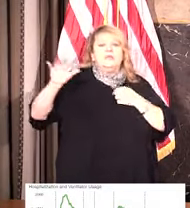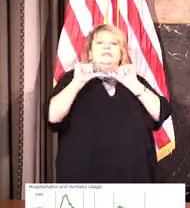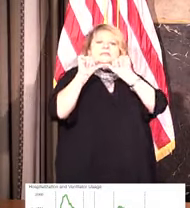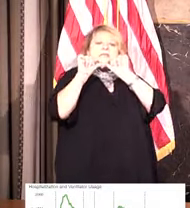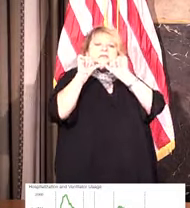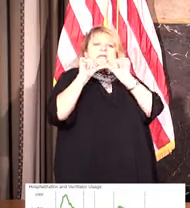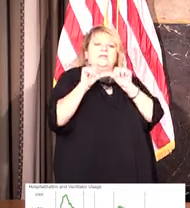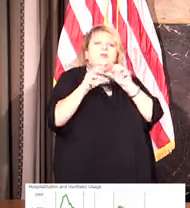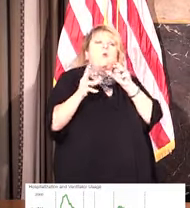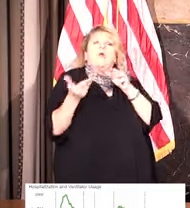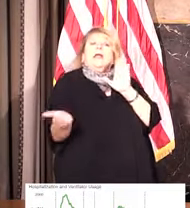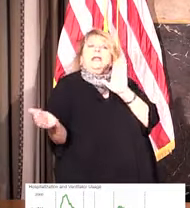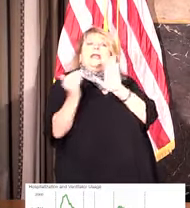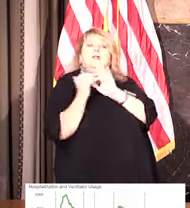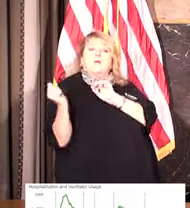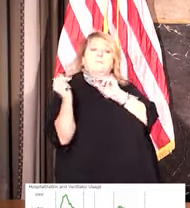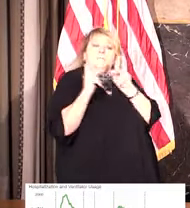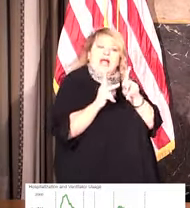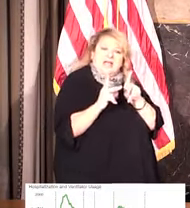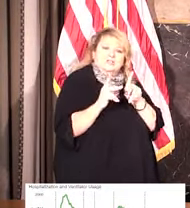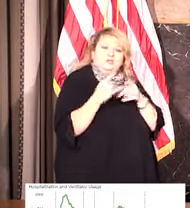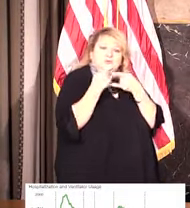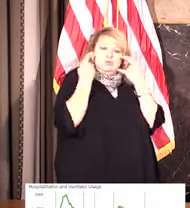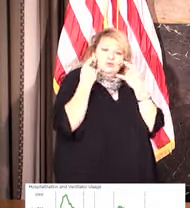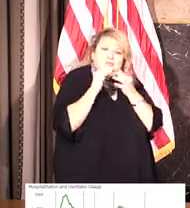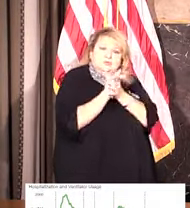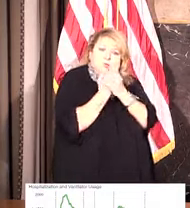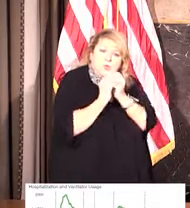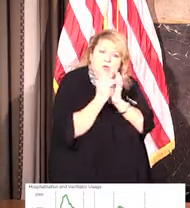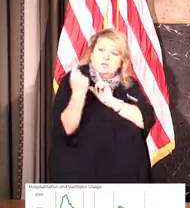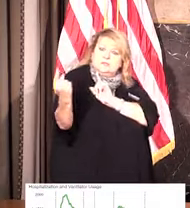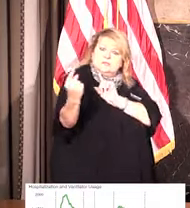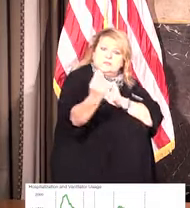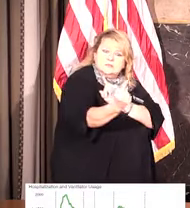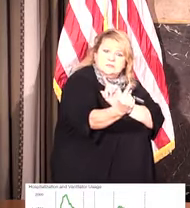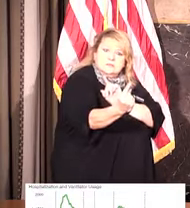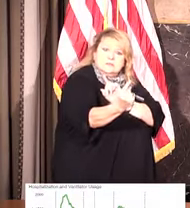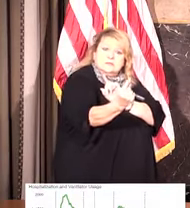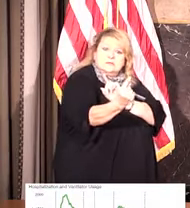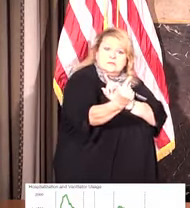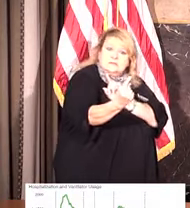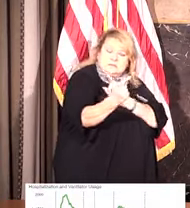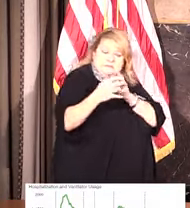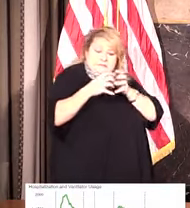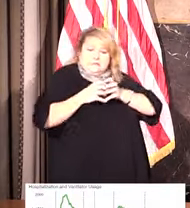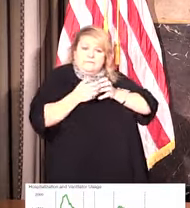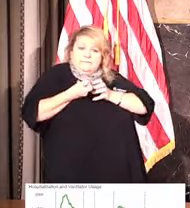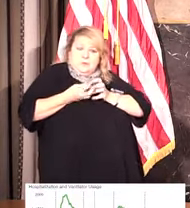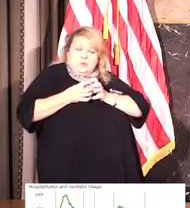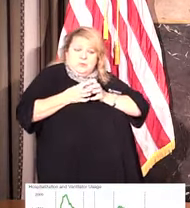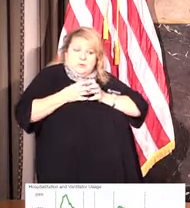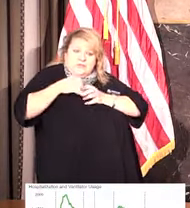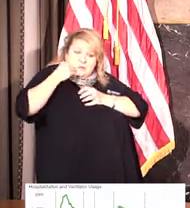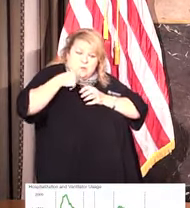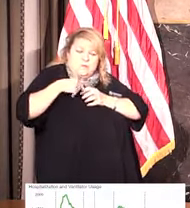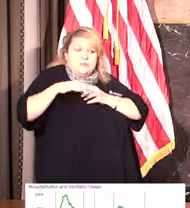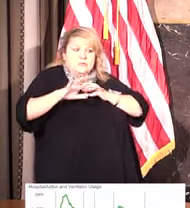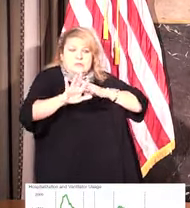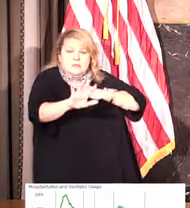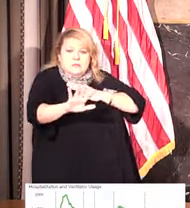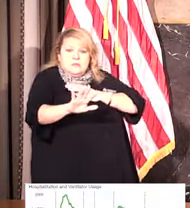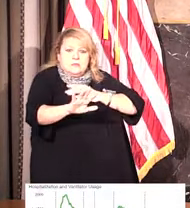behaviors that were successful in reducing the second surge and allow us